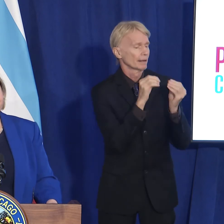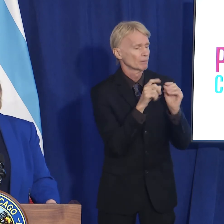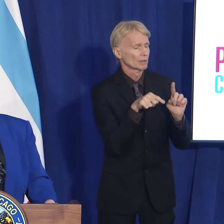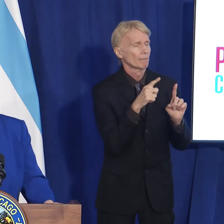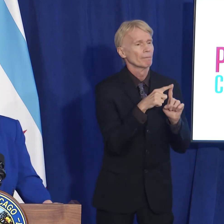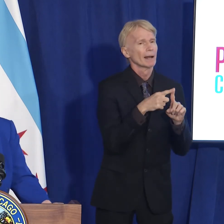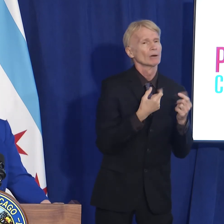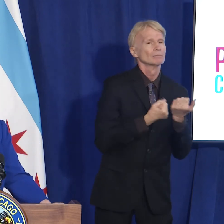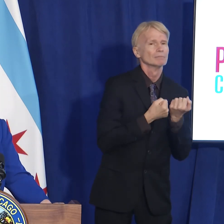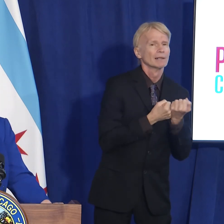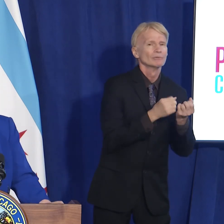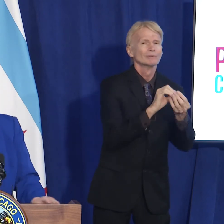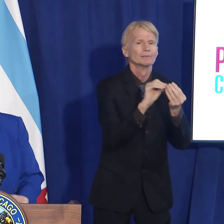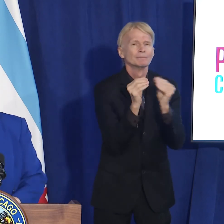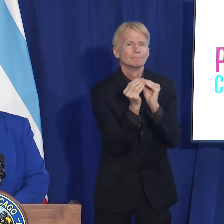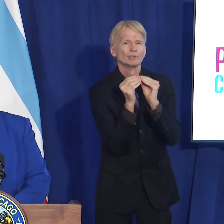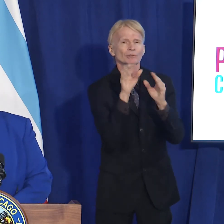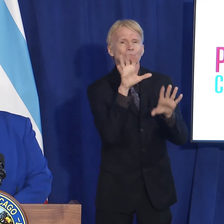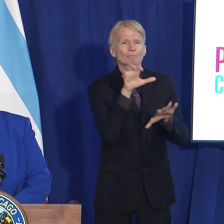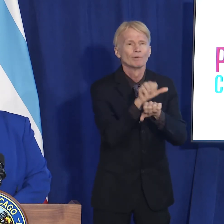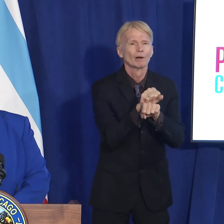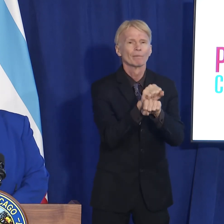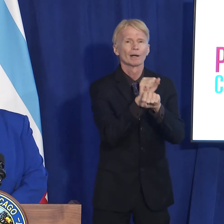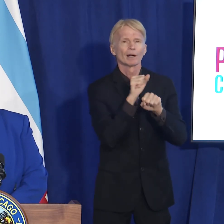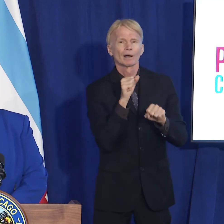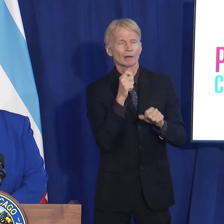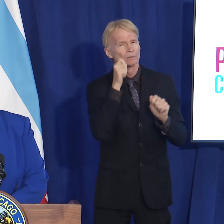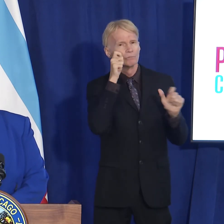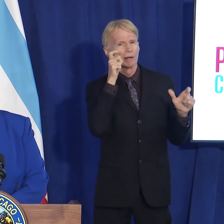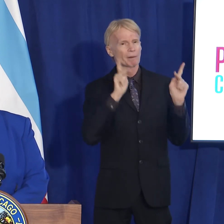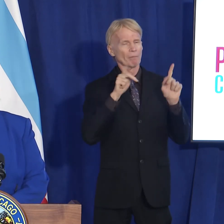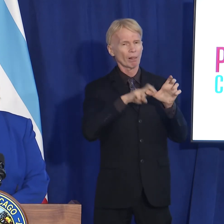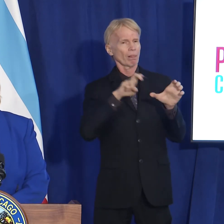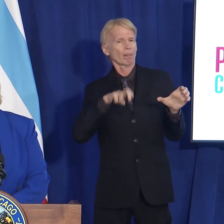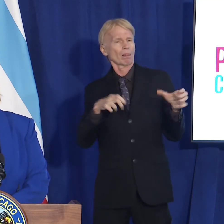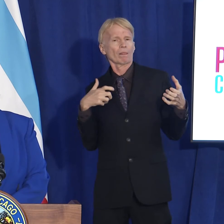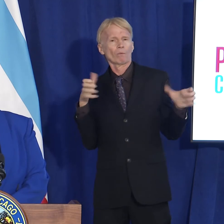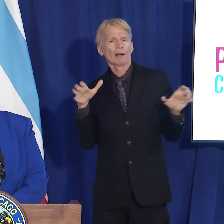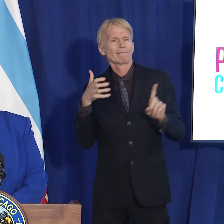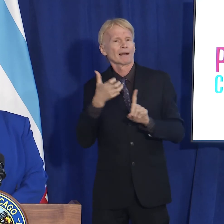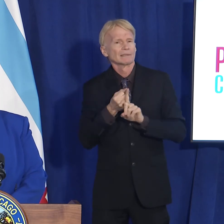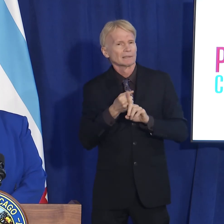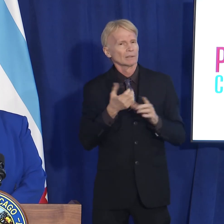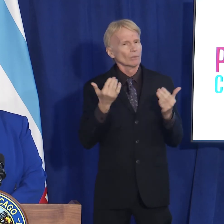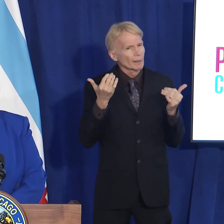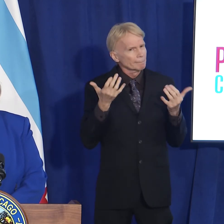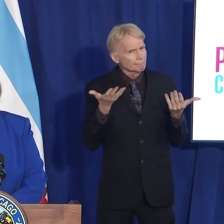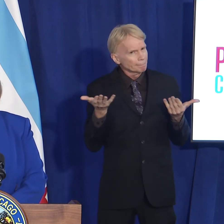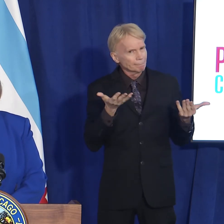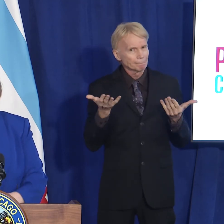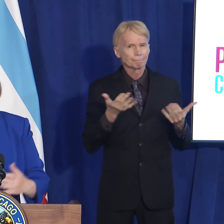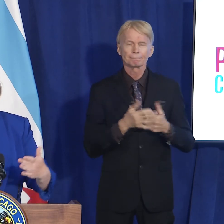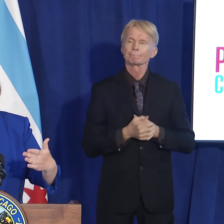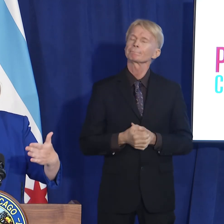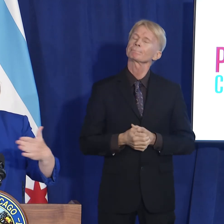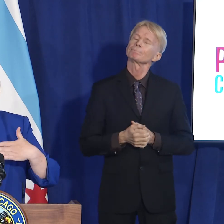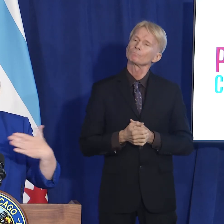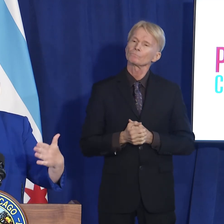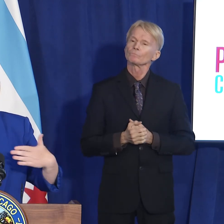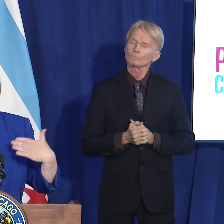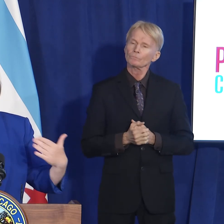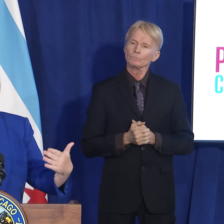appointments, and has your team learned anything surprising about vaccine hesitancy during these conversations? Yeah, so we continue to